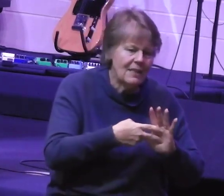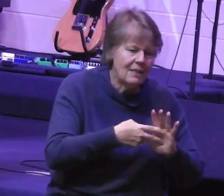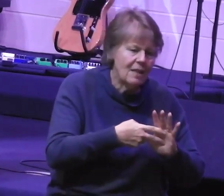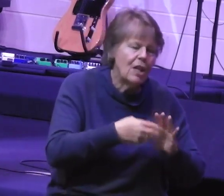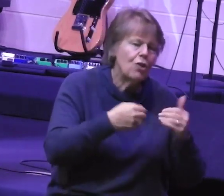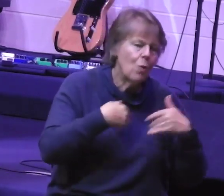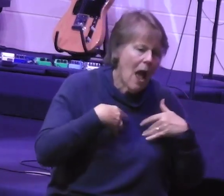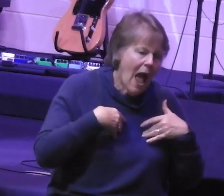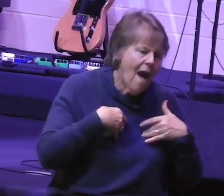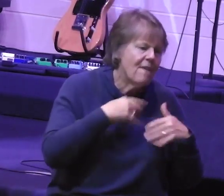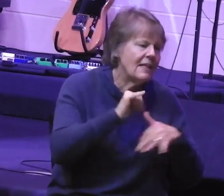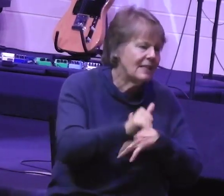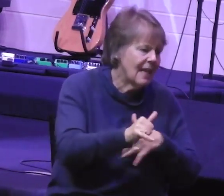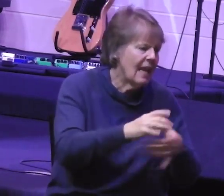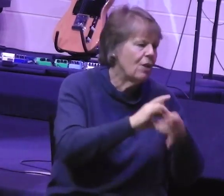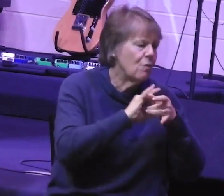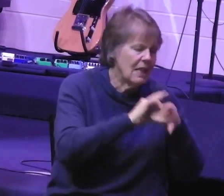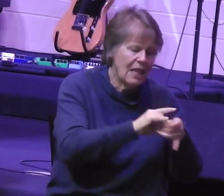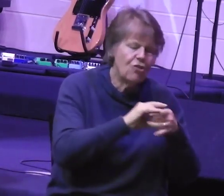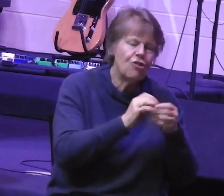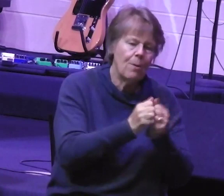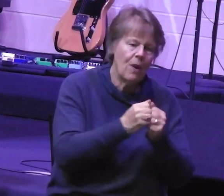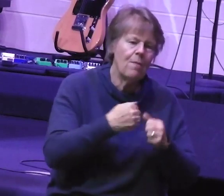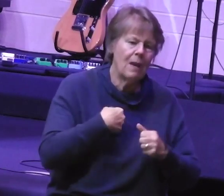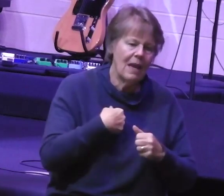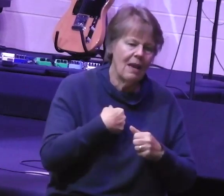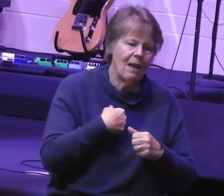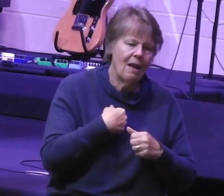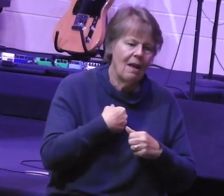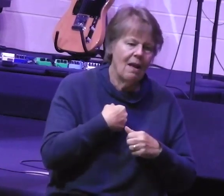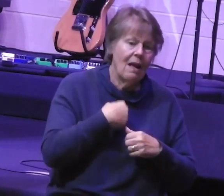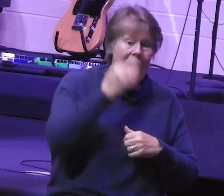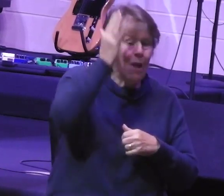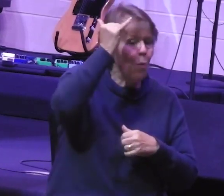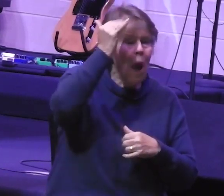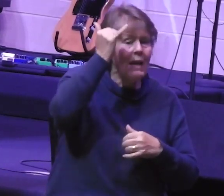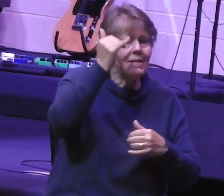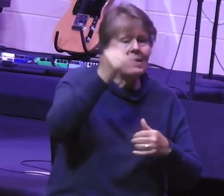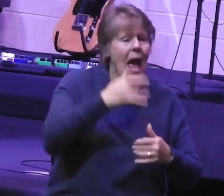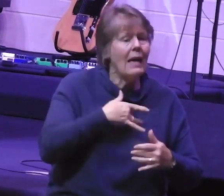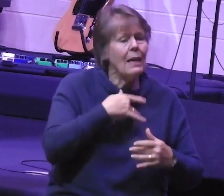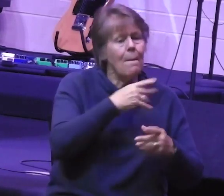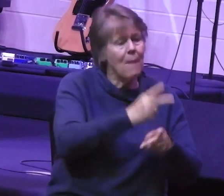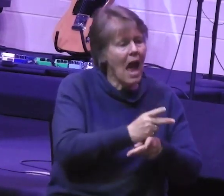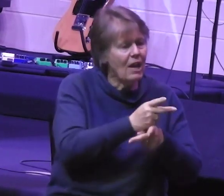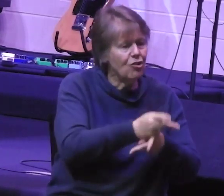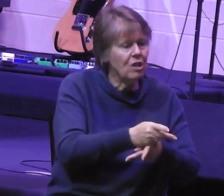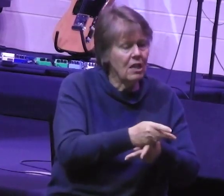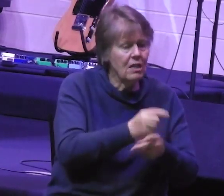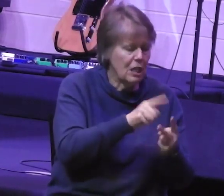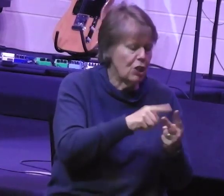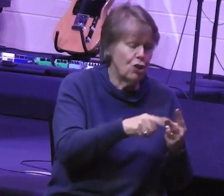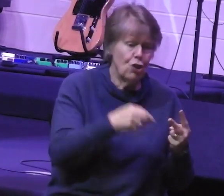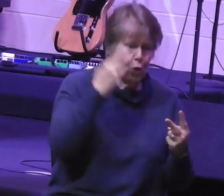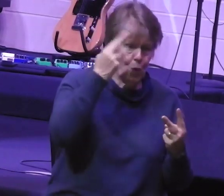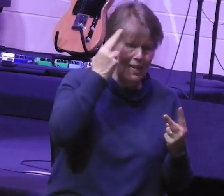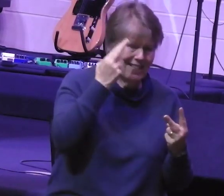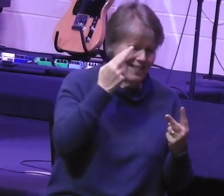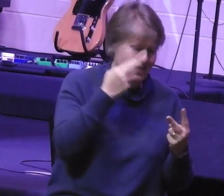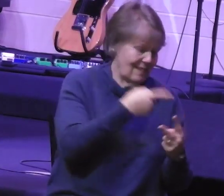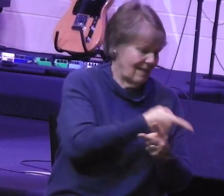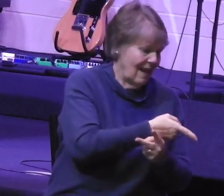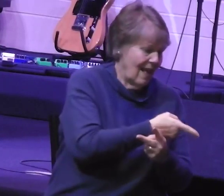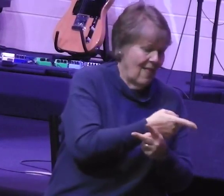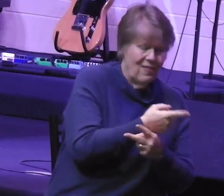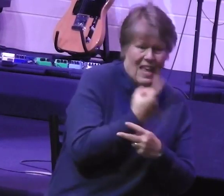compassionate provision? 2 reasons. First of all, the main reason, because the Israelites have just spent 400 years in